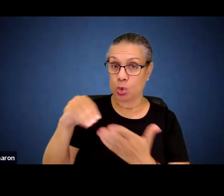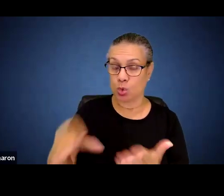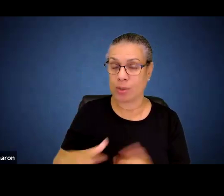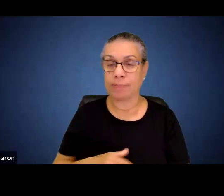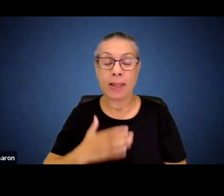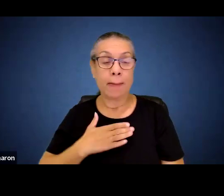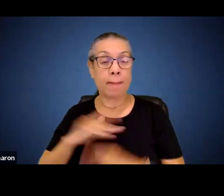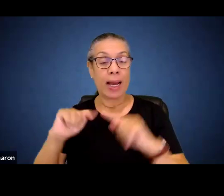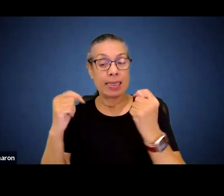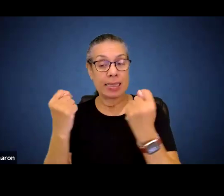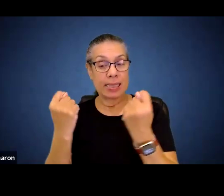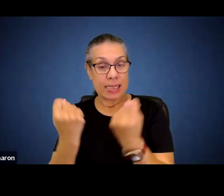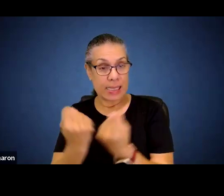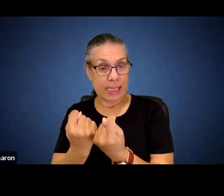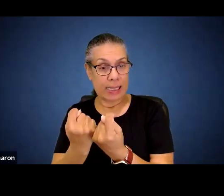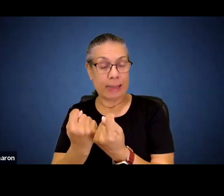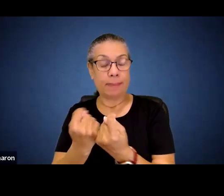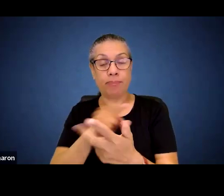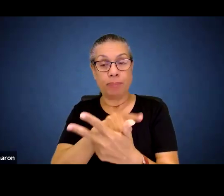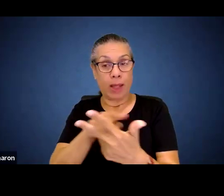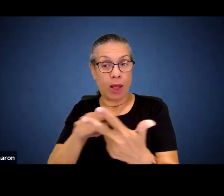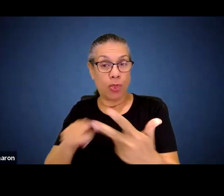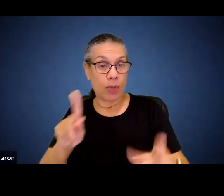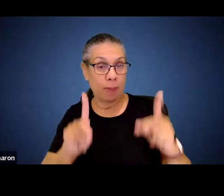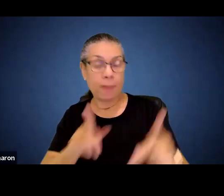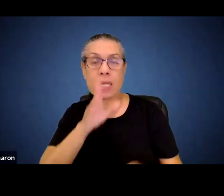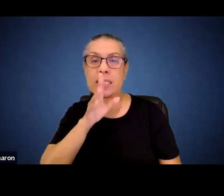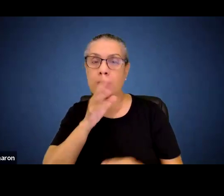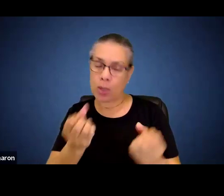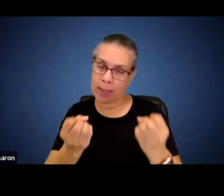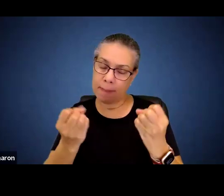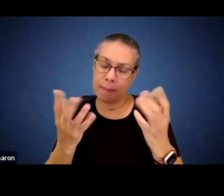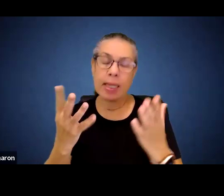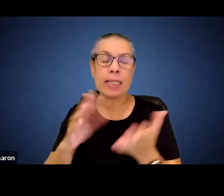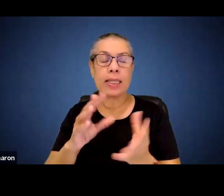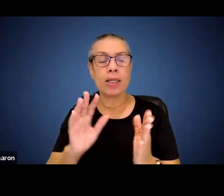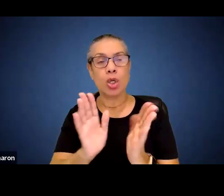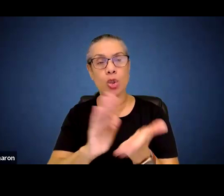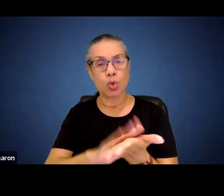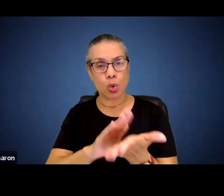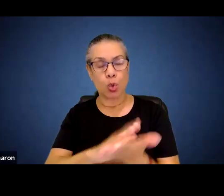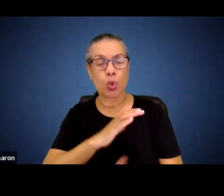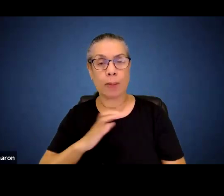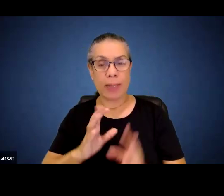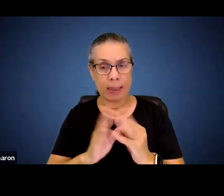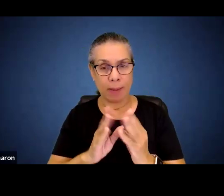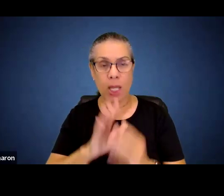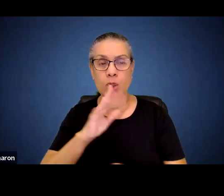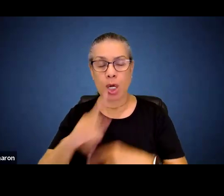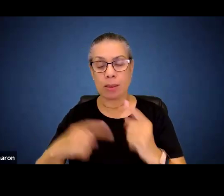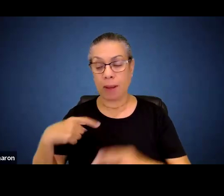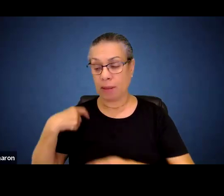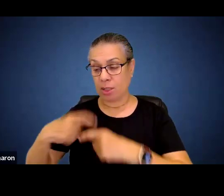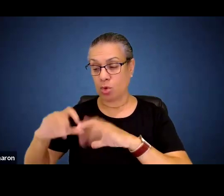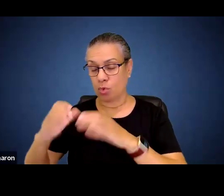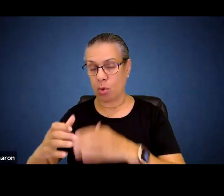Victoria Garcia, Stephanie Aguayo, and Alexandra Oliver Davia, have spoken at previous SC meetings this fall about the concerns that Sociedad Latina has regarding the teen mental